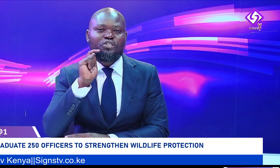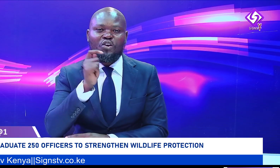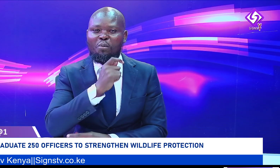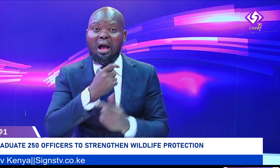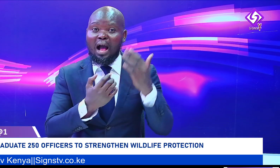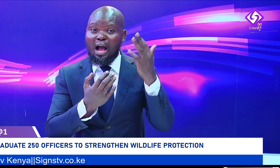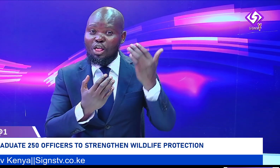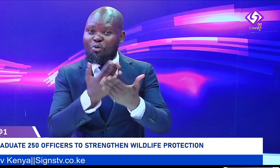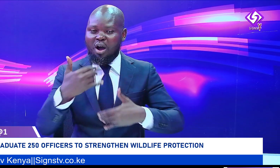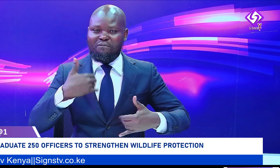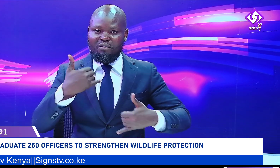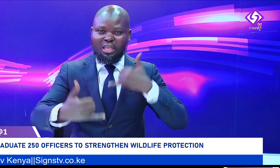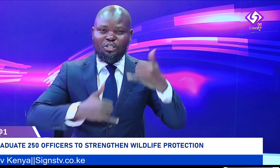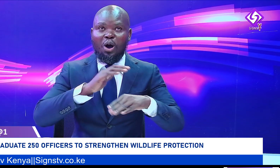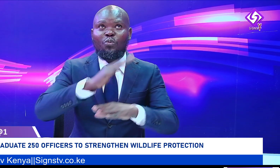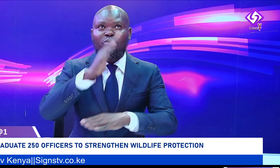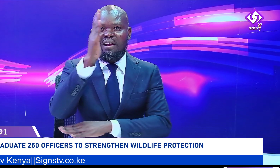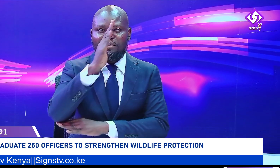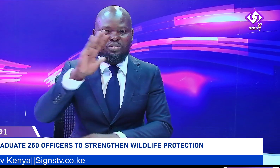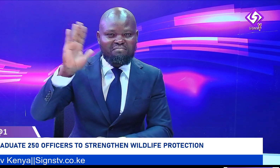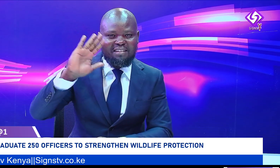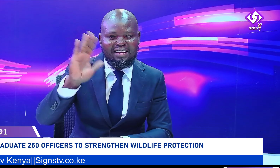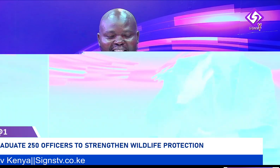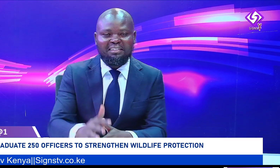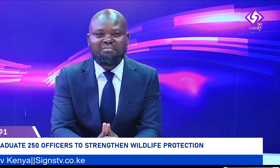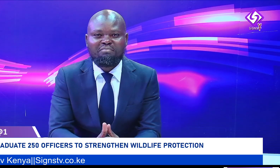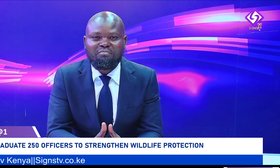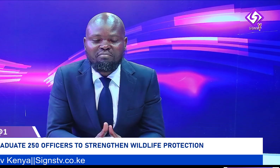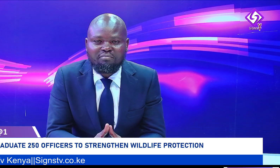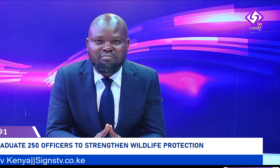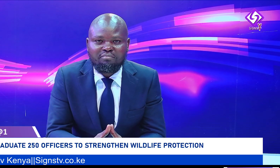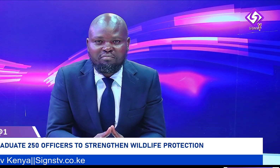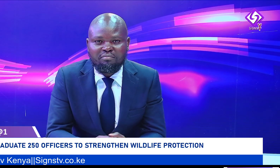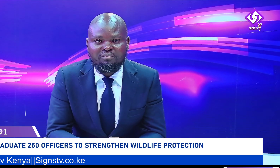language interpreter doing the voicing, Tobias Emoni. Have a good afternoon.